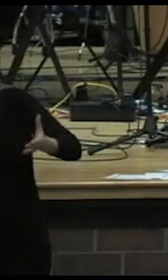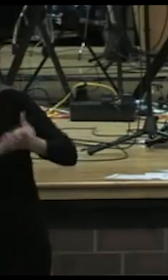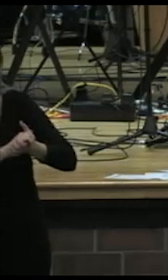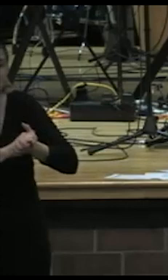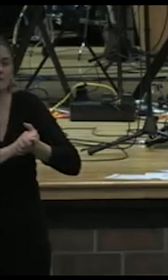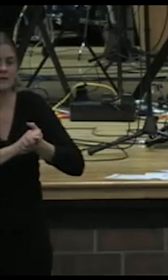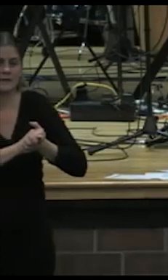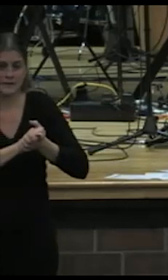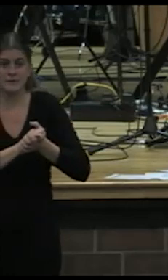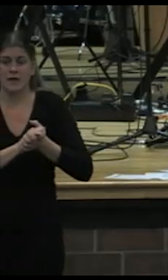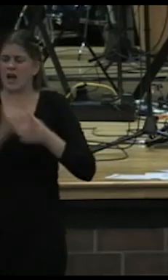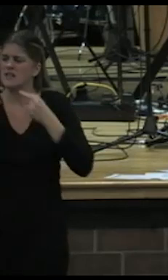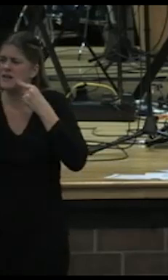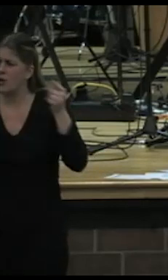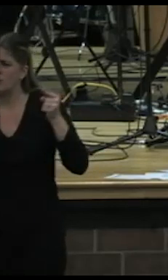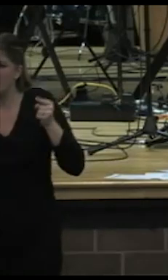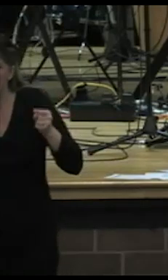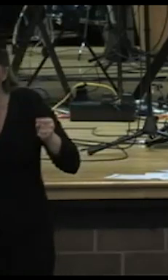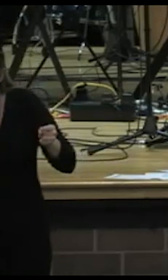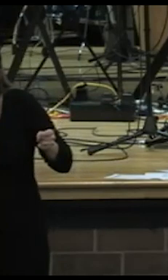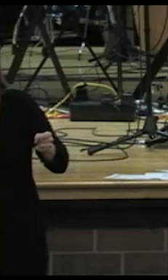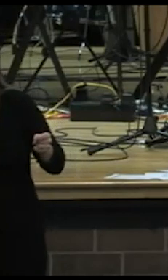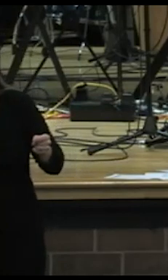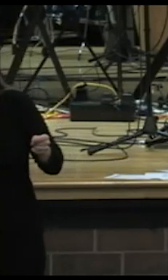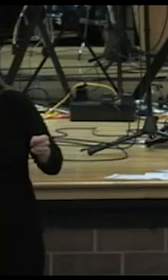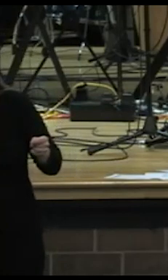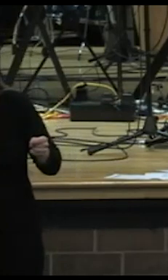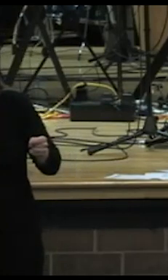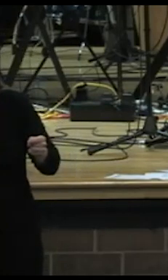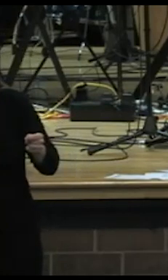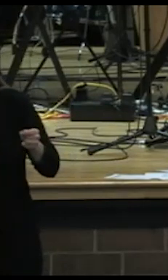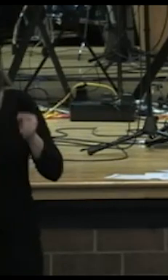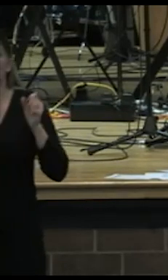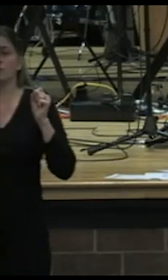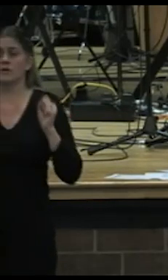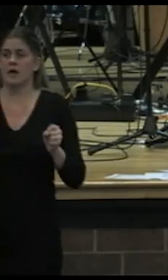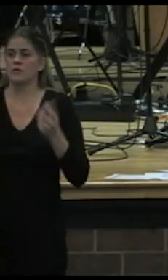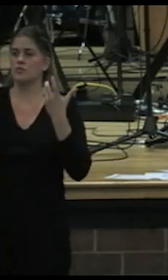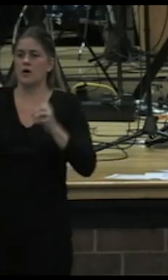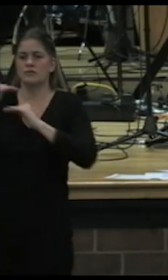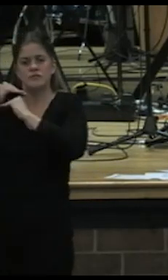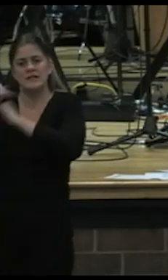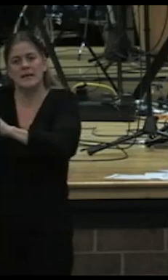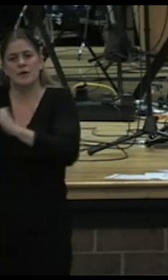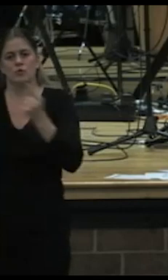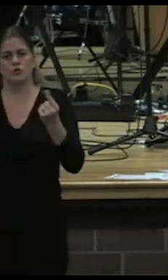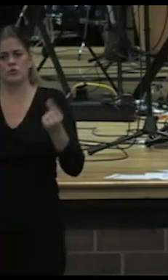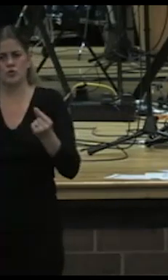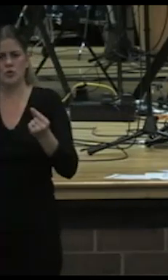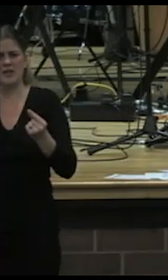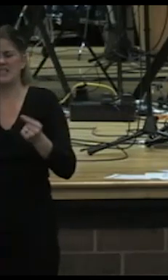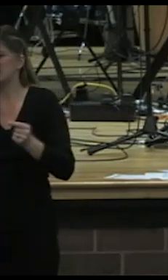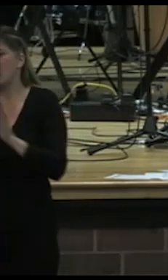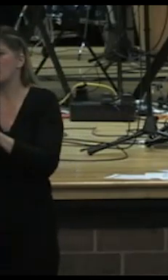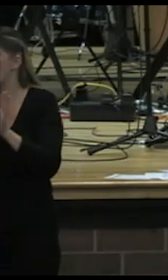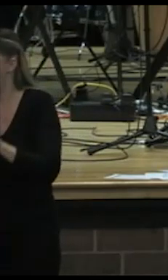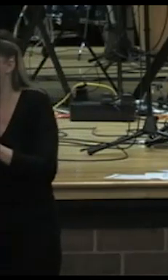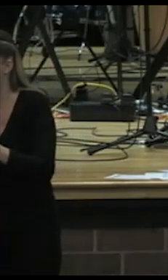This I say for your own benefit, not to put a restraint on you. You know, this is not a